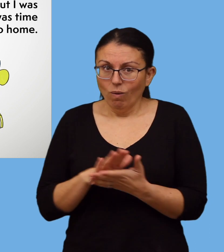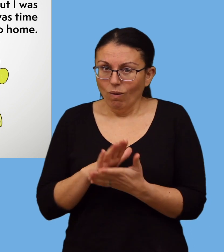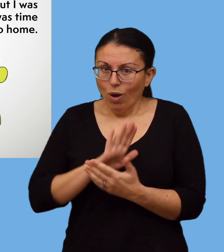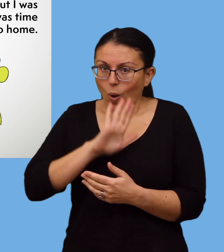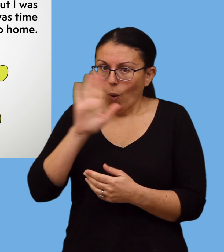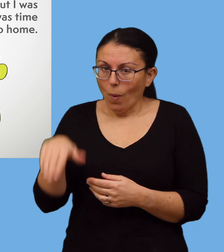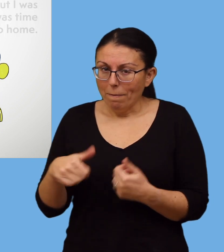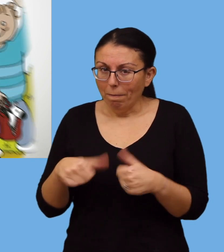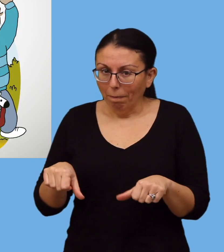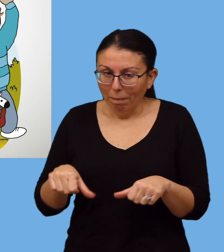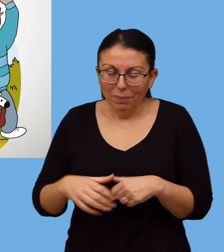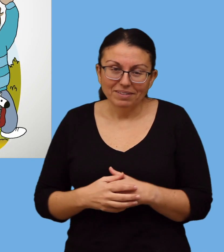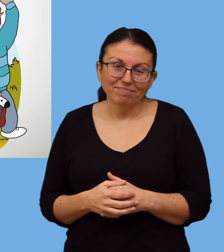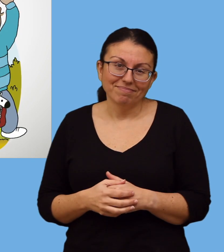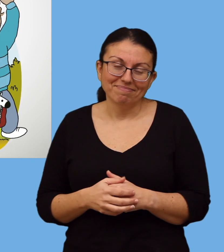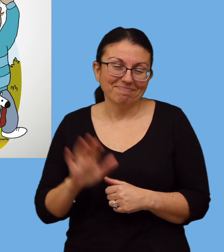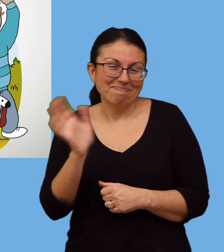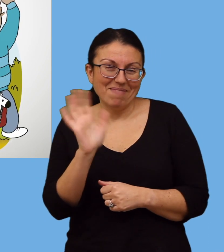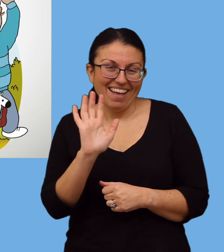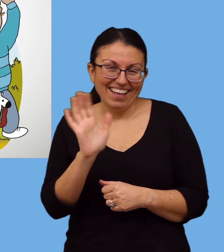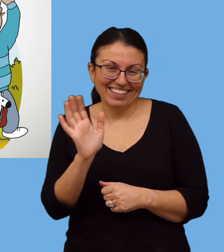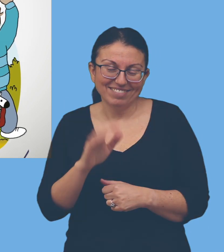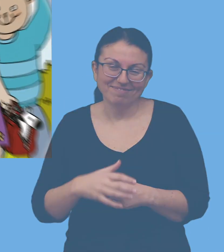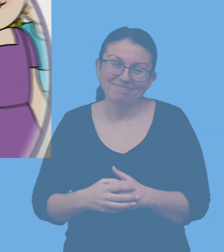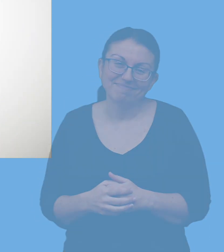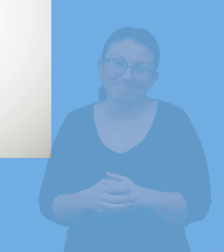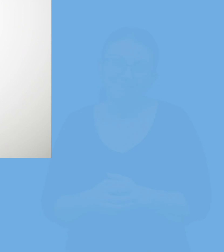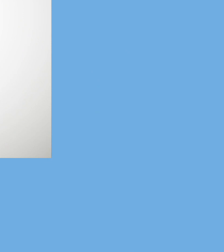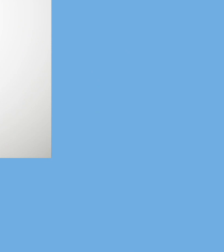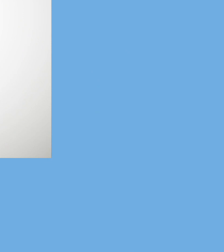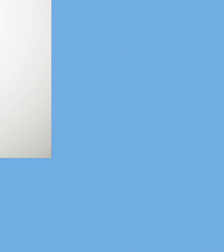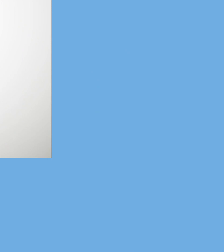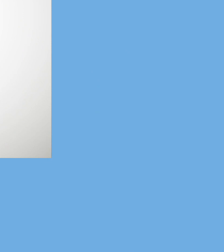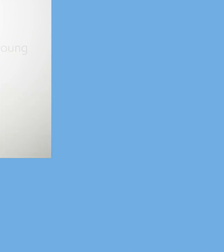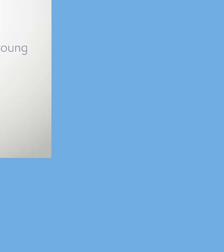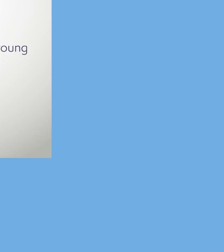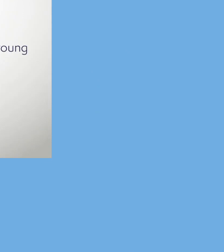when it was time to go home. Bye bye.